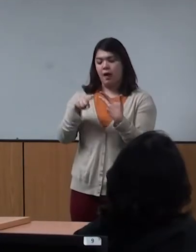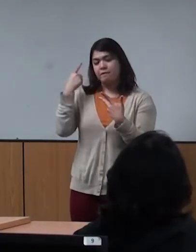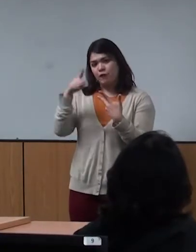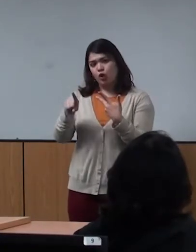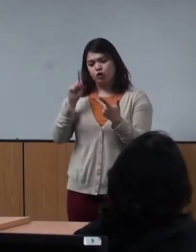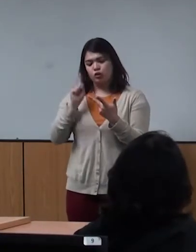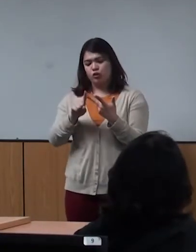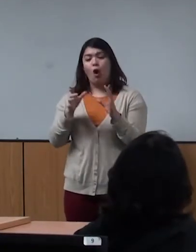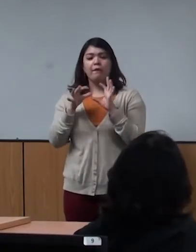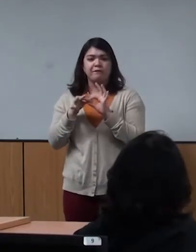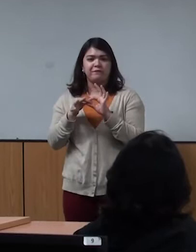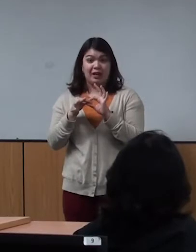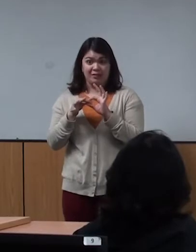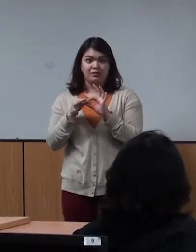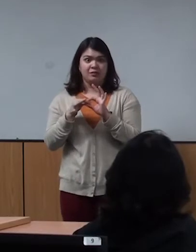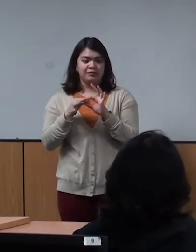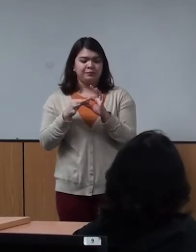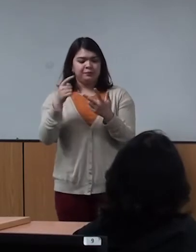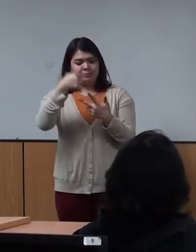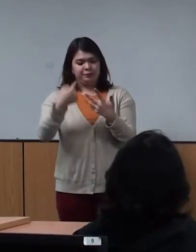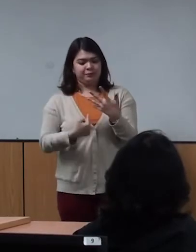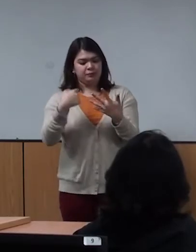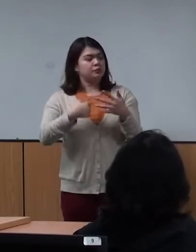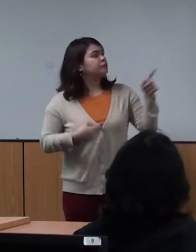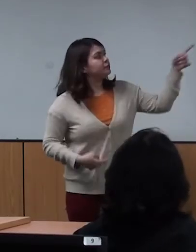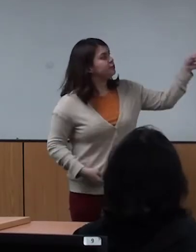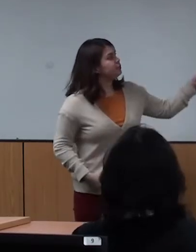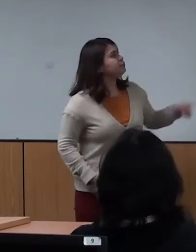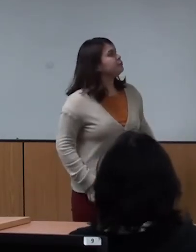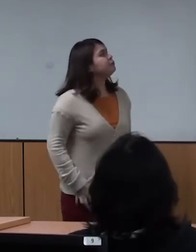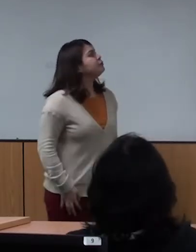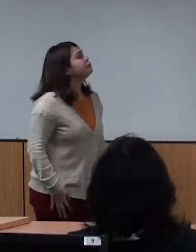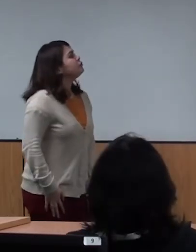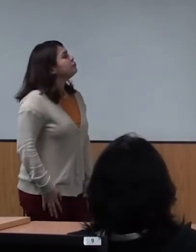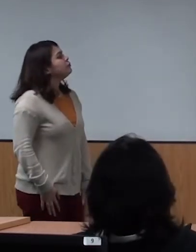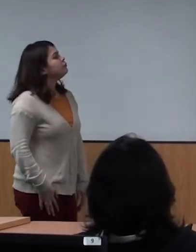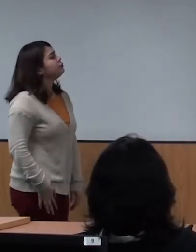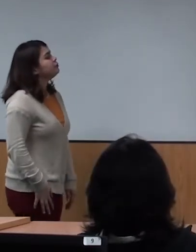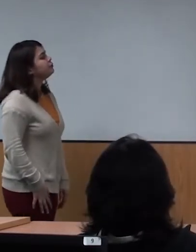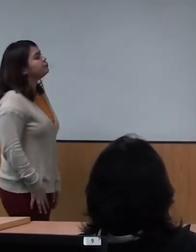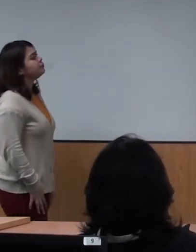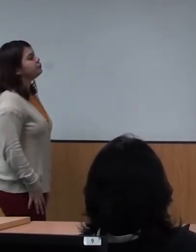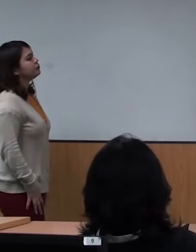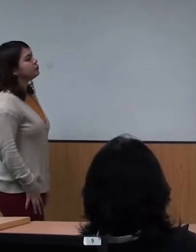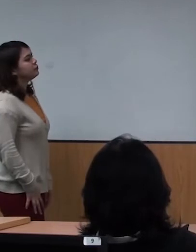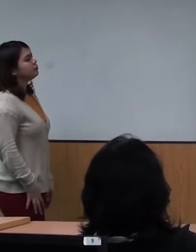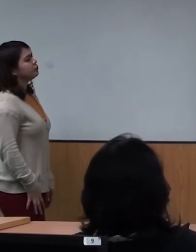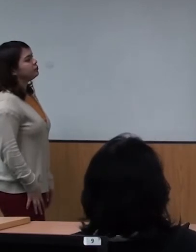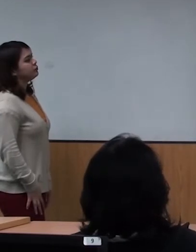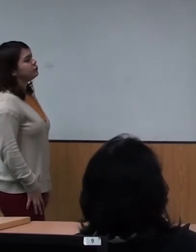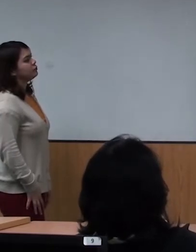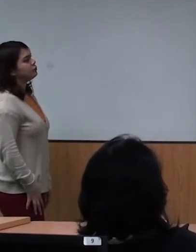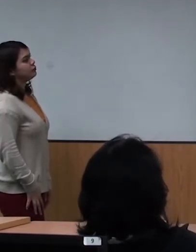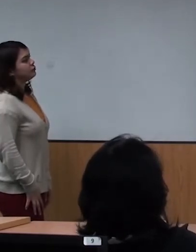summative assessment. So it provides evidence of achievement to parents, students, and other